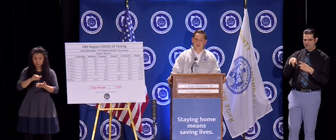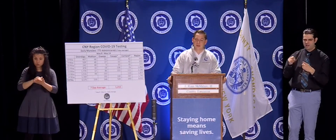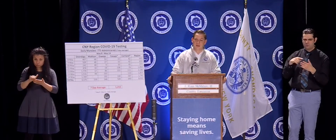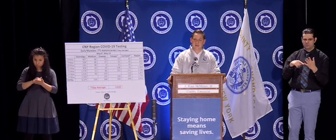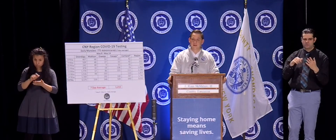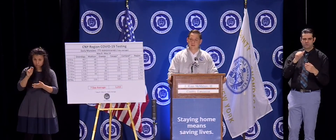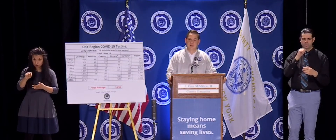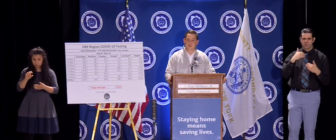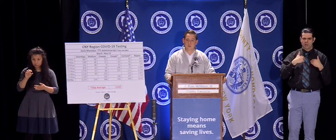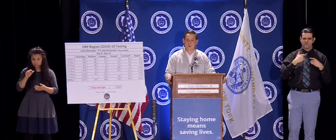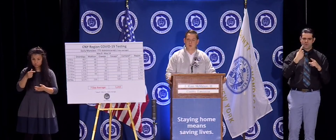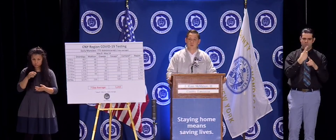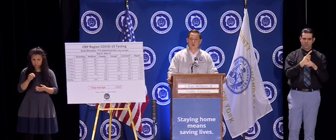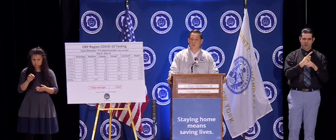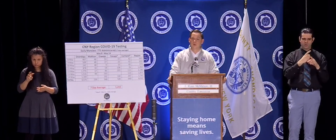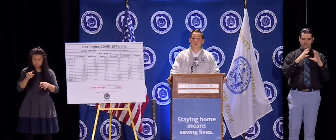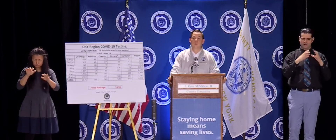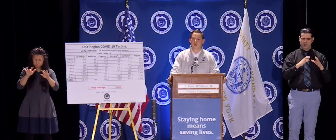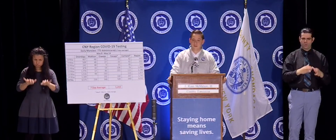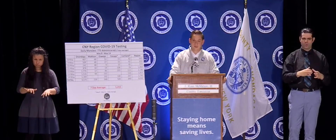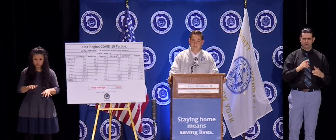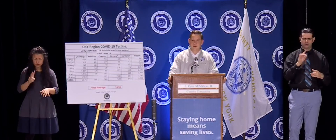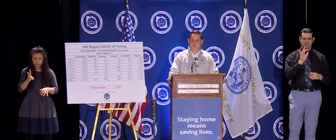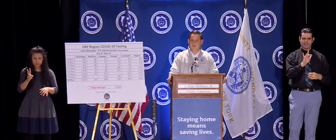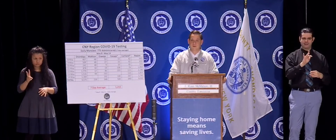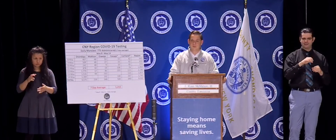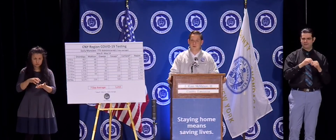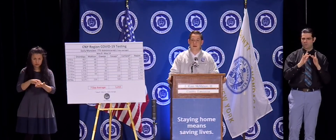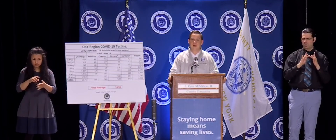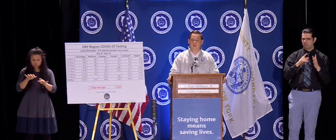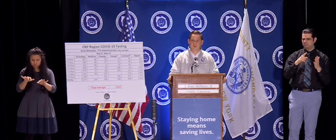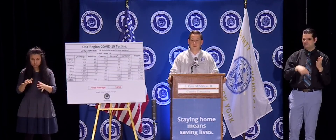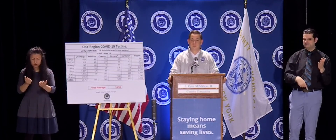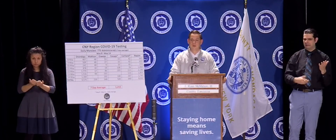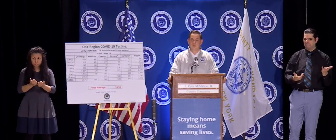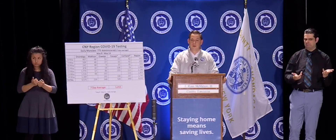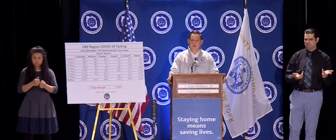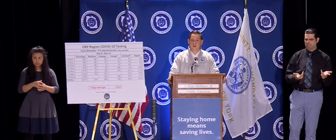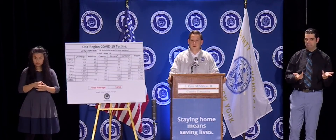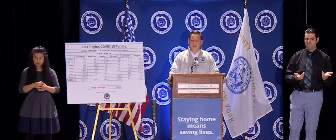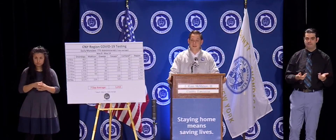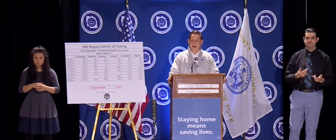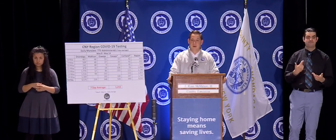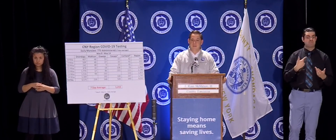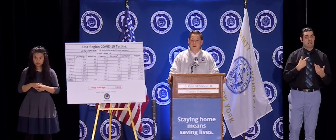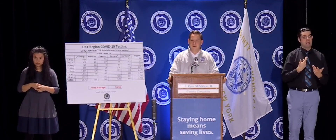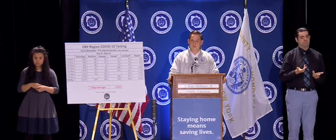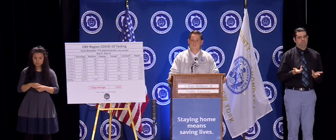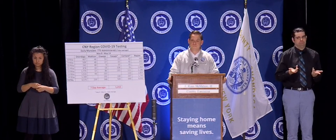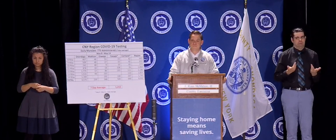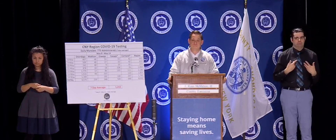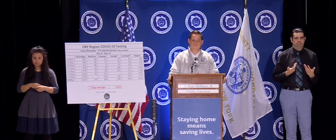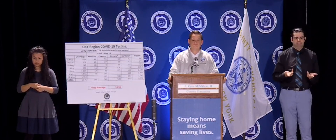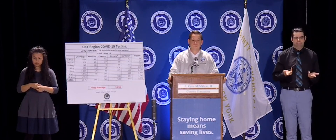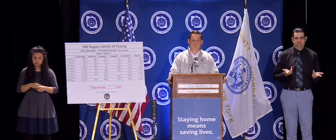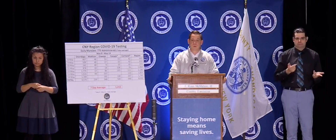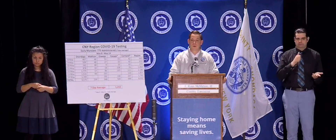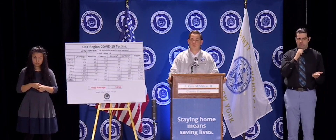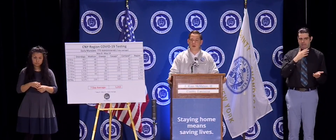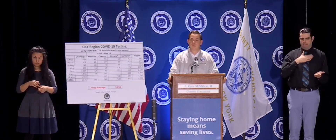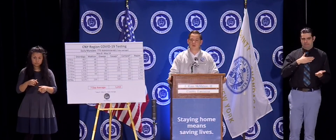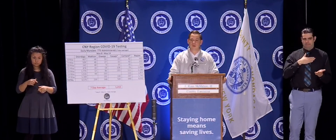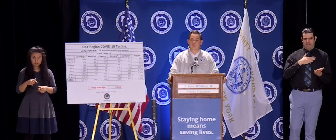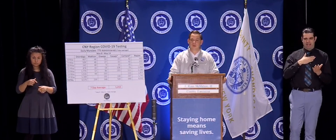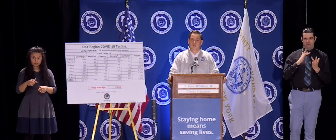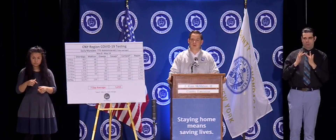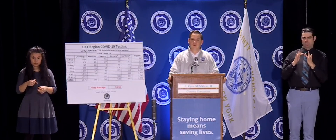Okay. So if they can't attest, I don't know where that you would attest then if you're not allowed to. That is not my page. No, I know. You